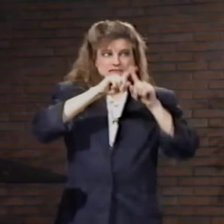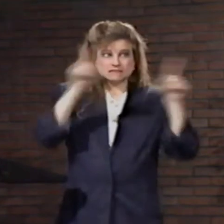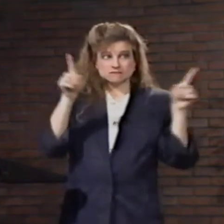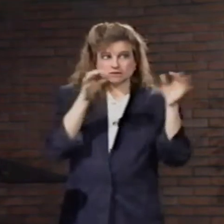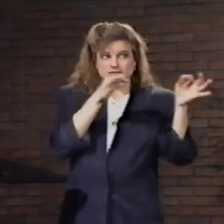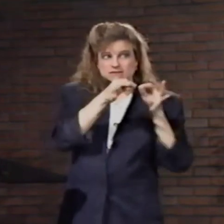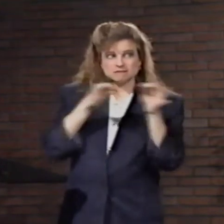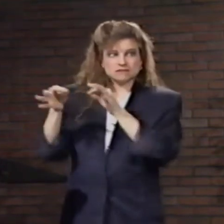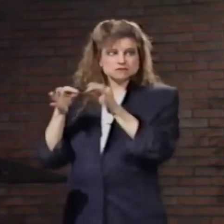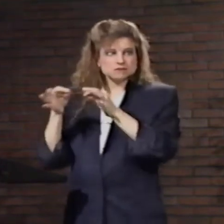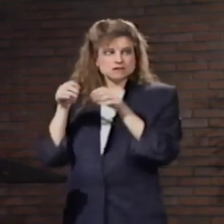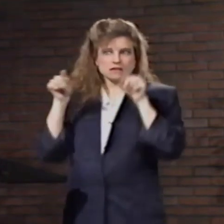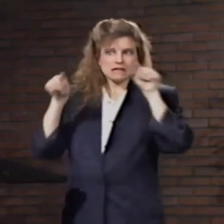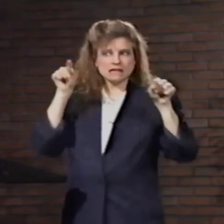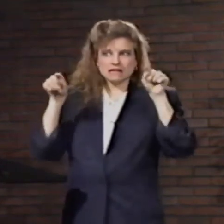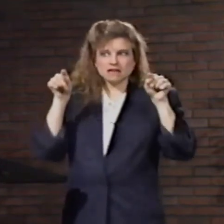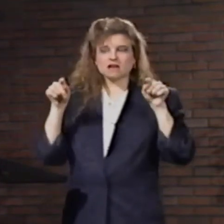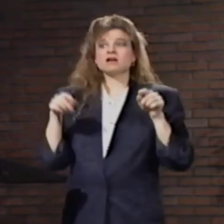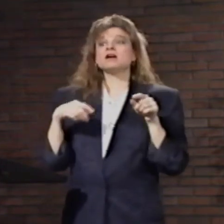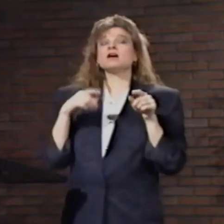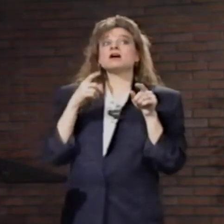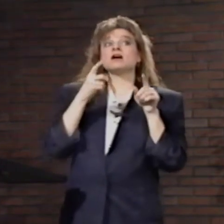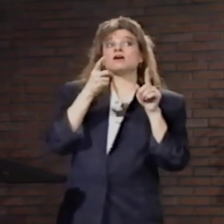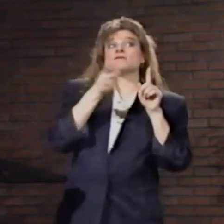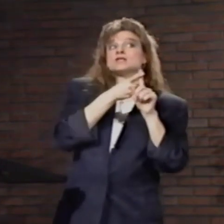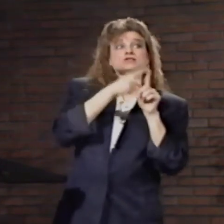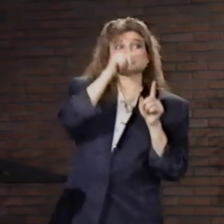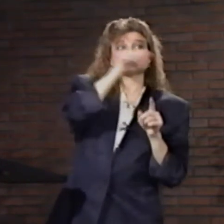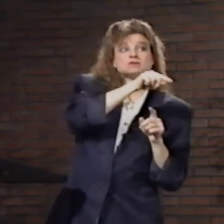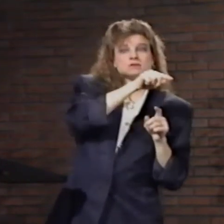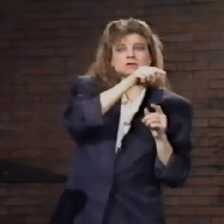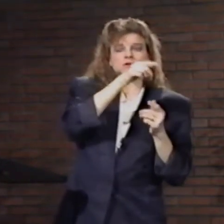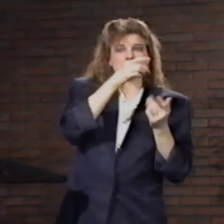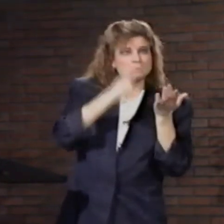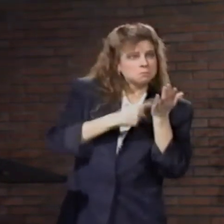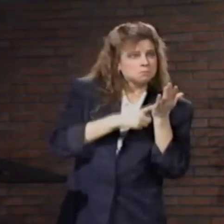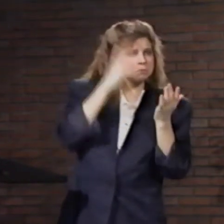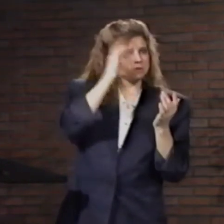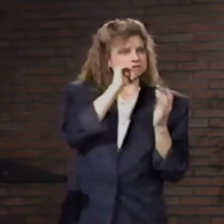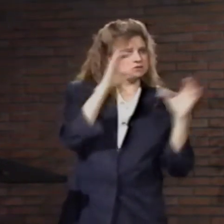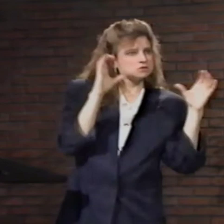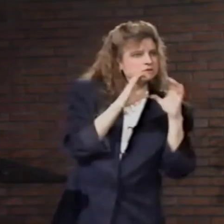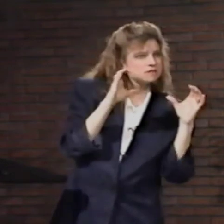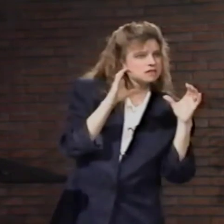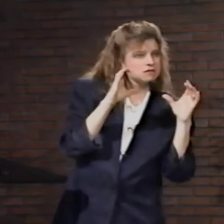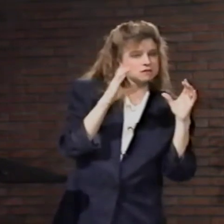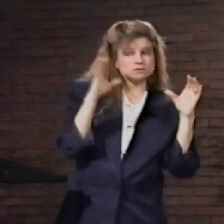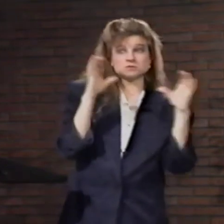So now there's a little bit of two different explanations between what they actually said